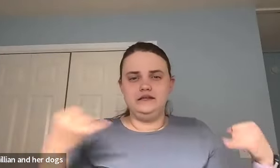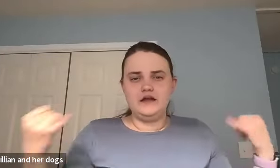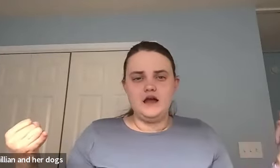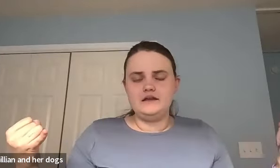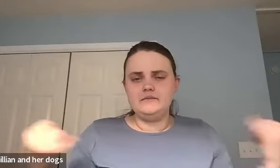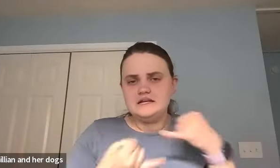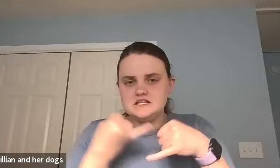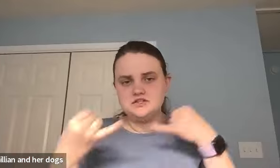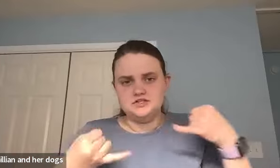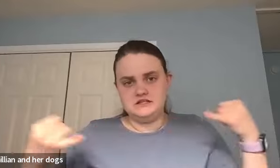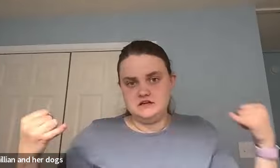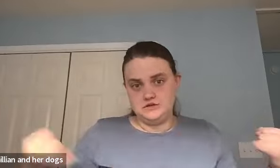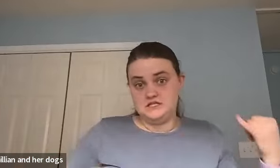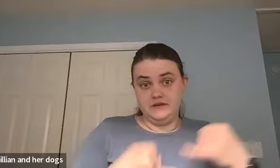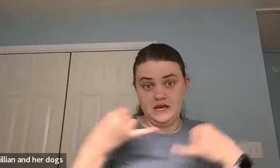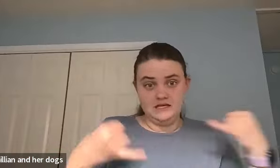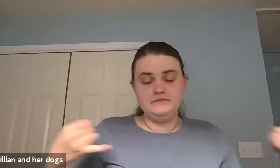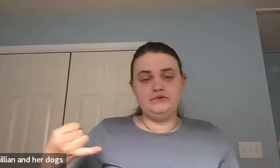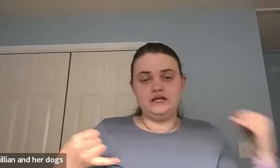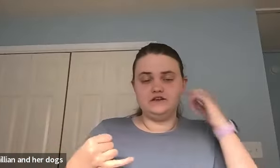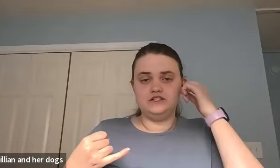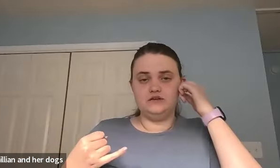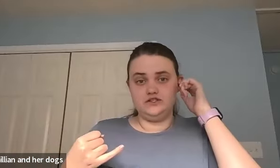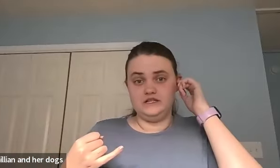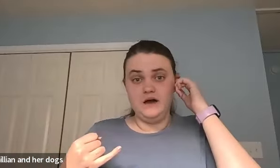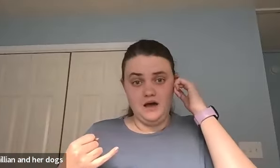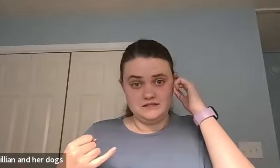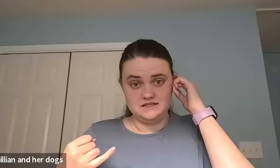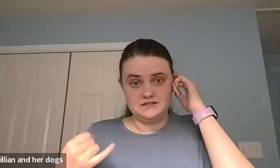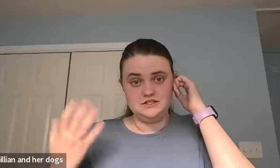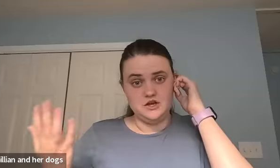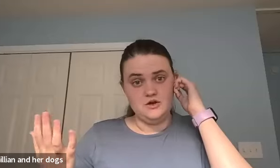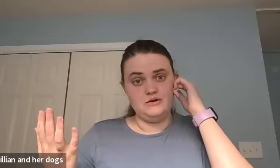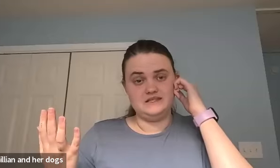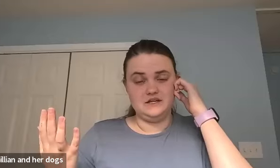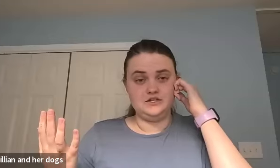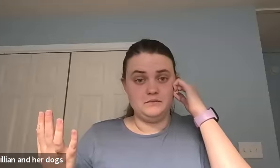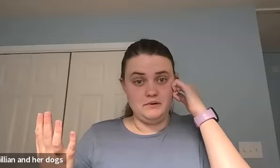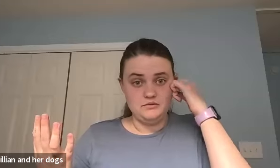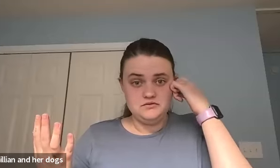Yeah, and I mean, it's understood as also as spaghetti, but it's also understood as pasta. So it's kind of used for both.